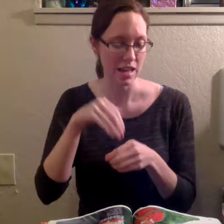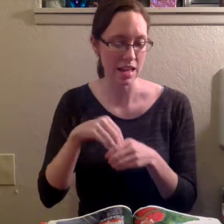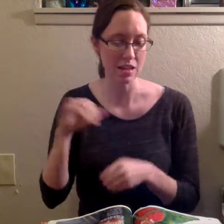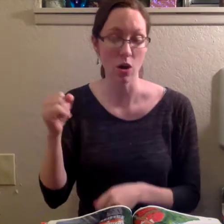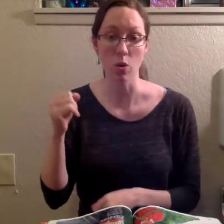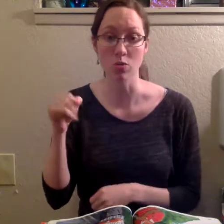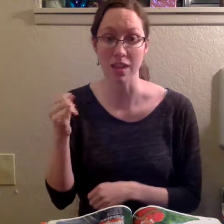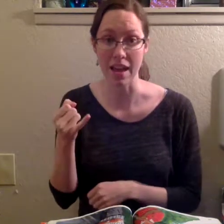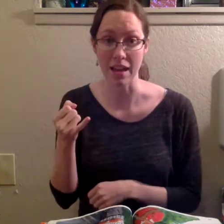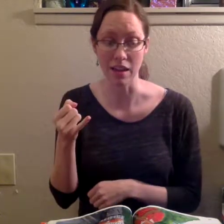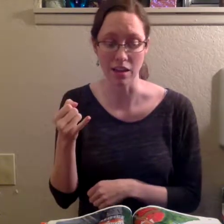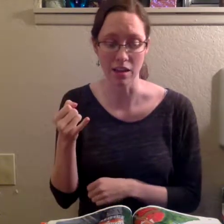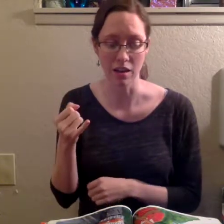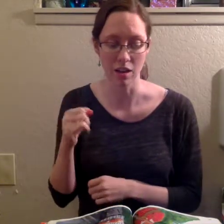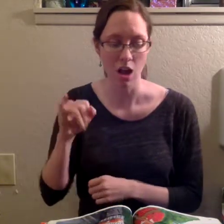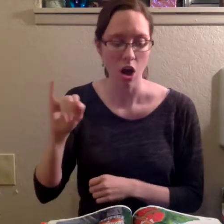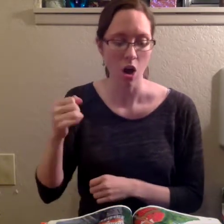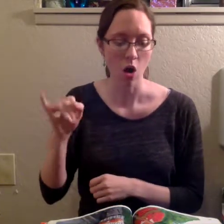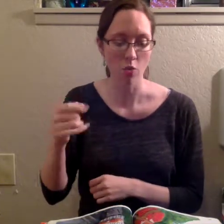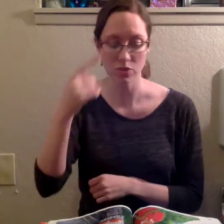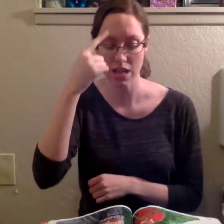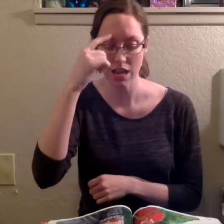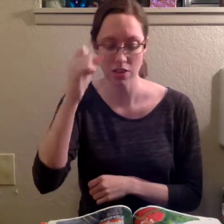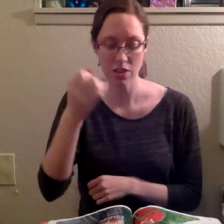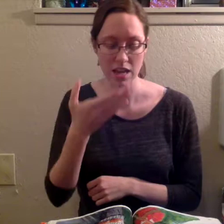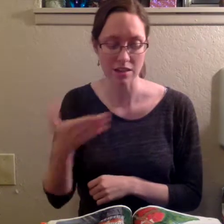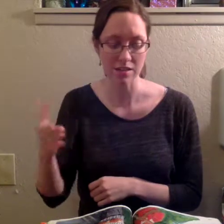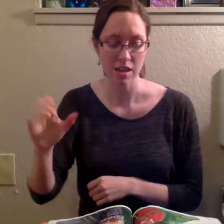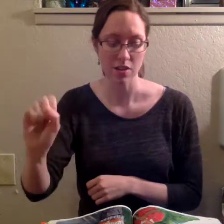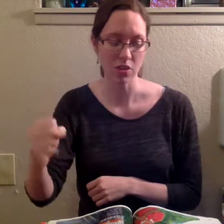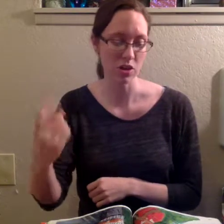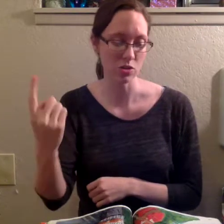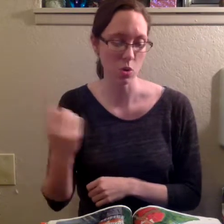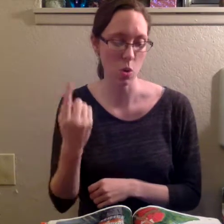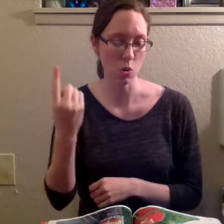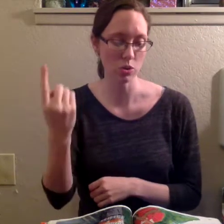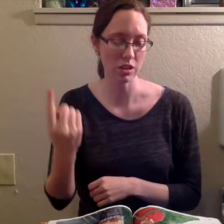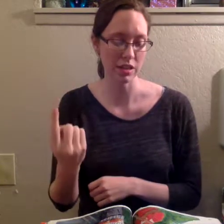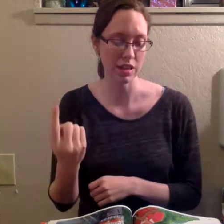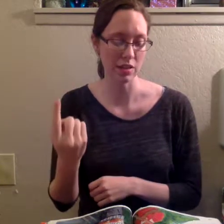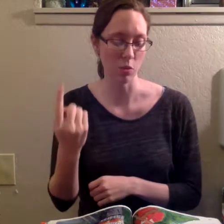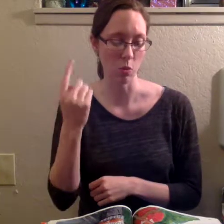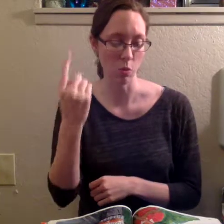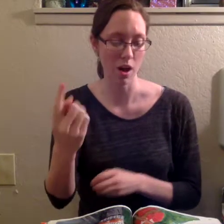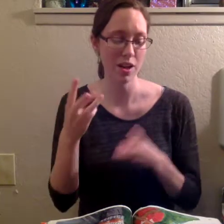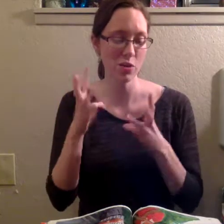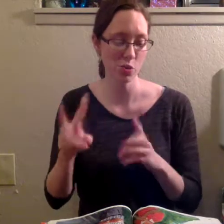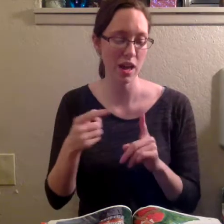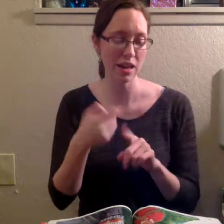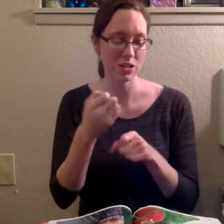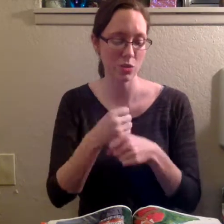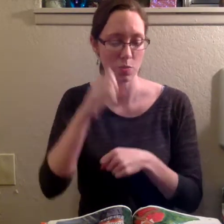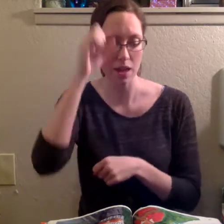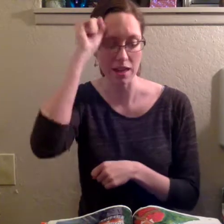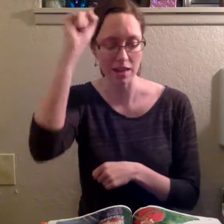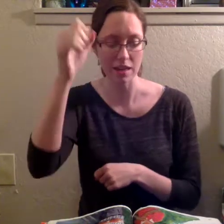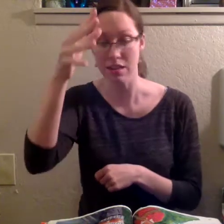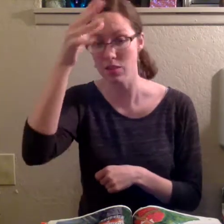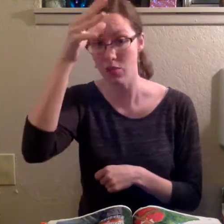in Jose. Jose thinks there's only one way to make his